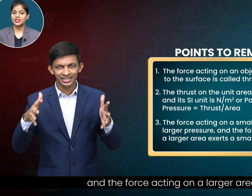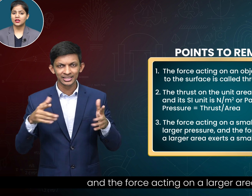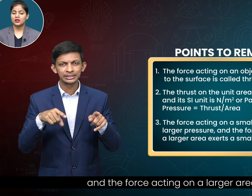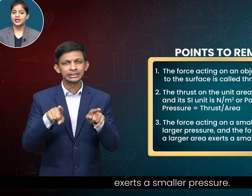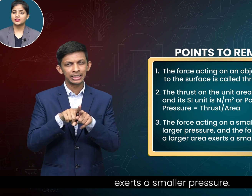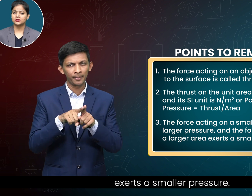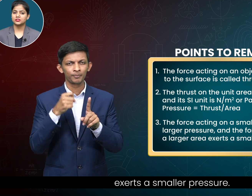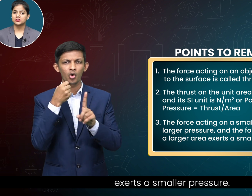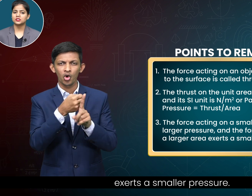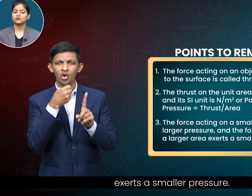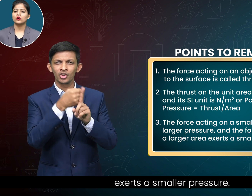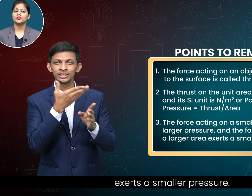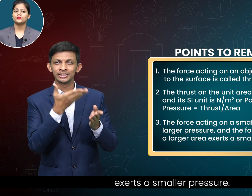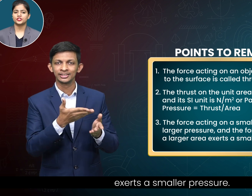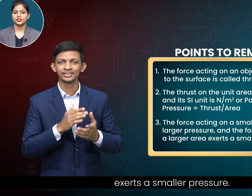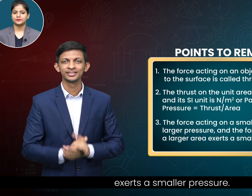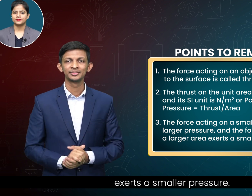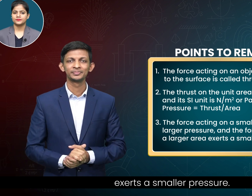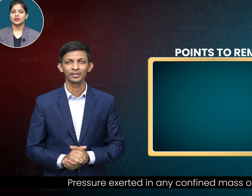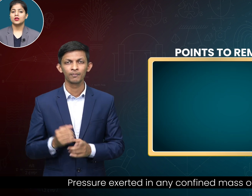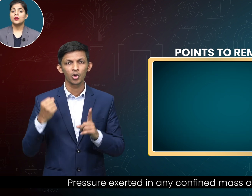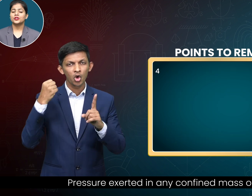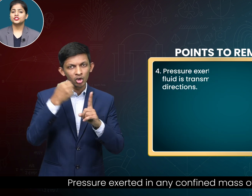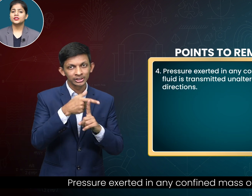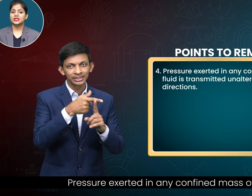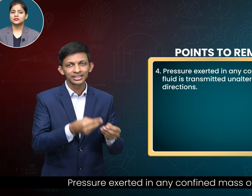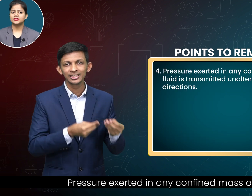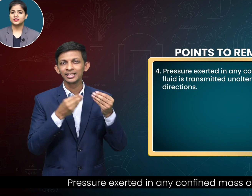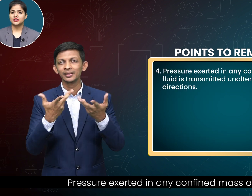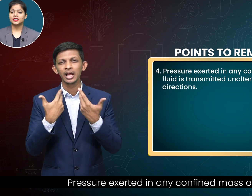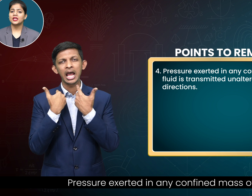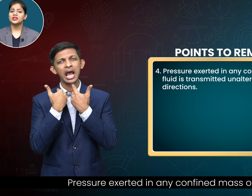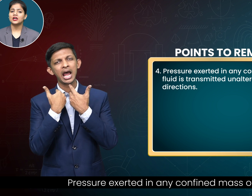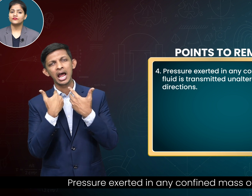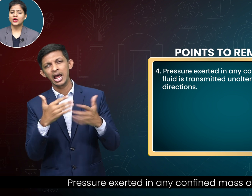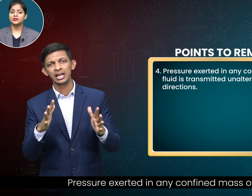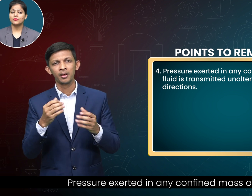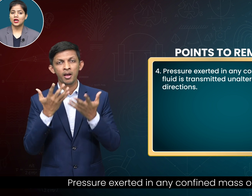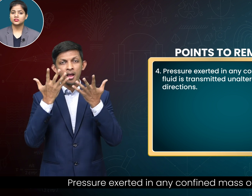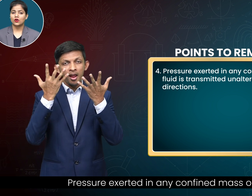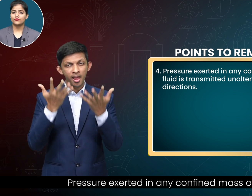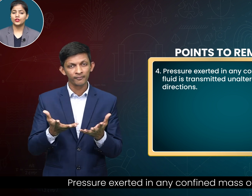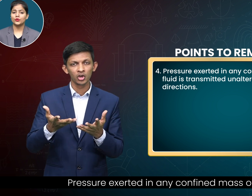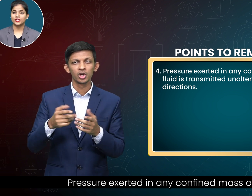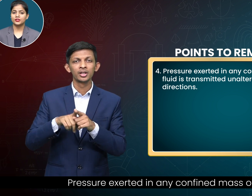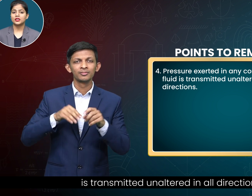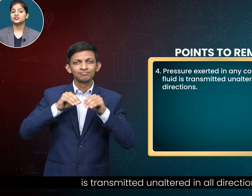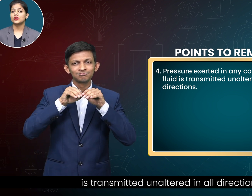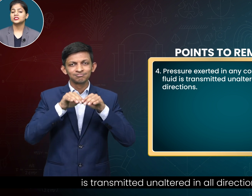area exerts a smaller pressure. Pressure exerted in any confined mass of fluid is